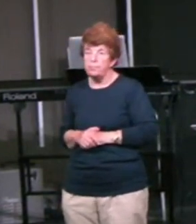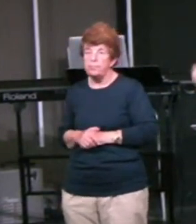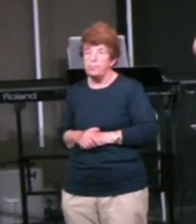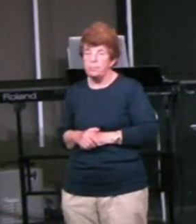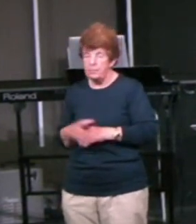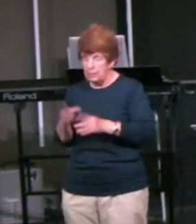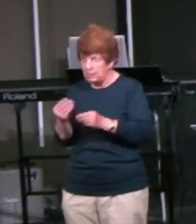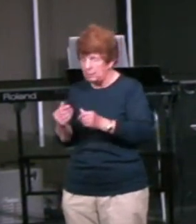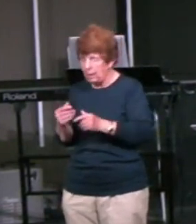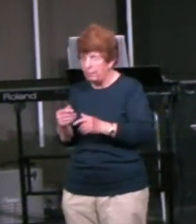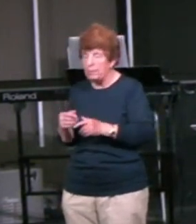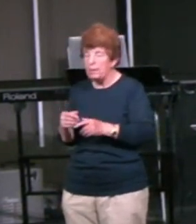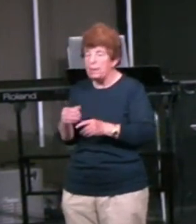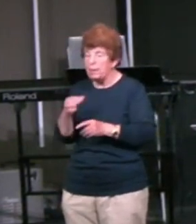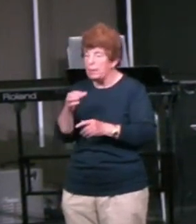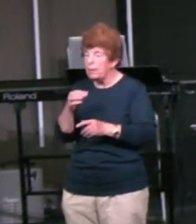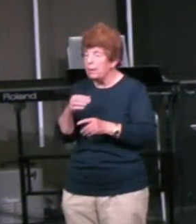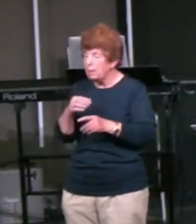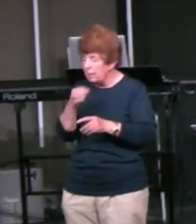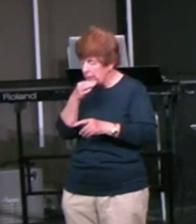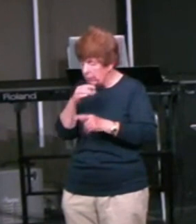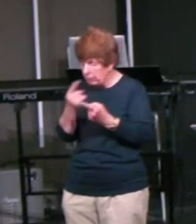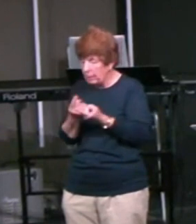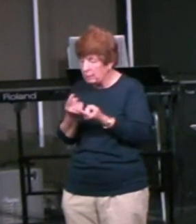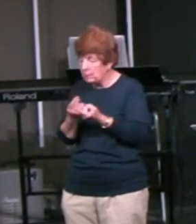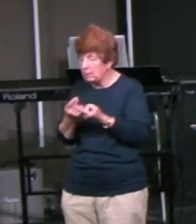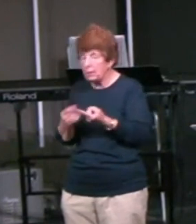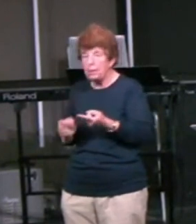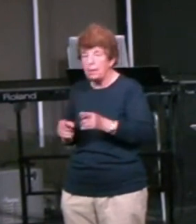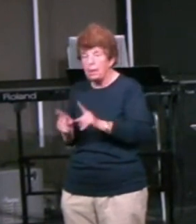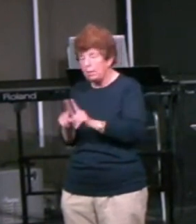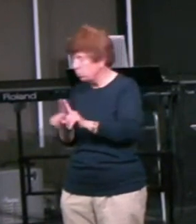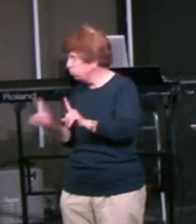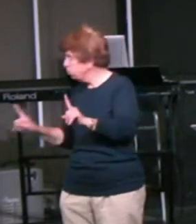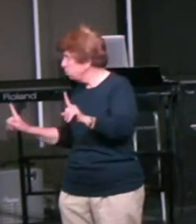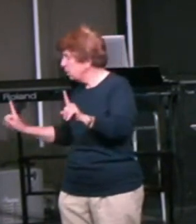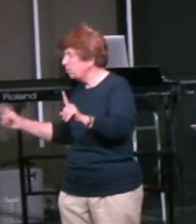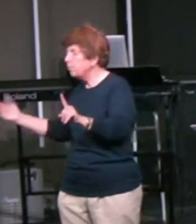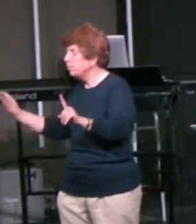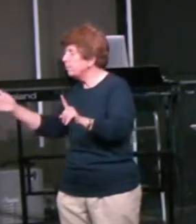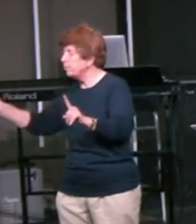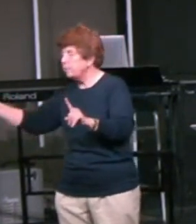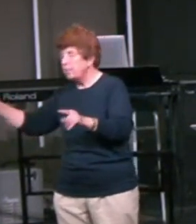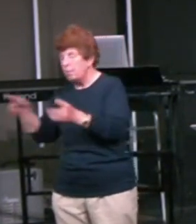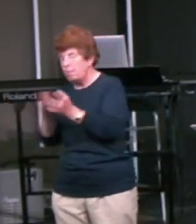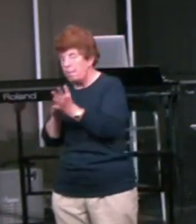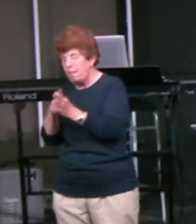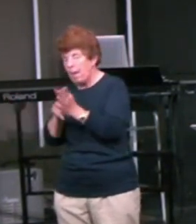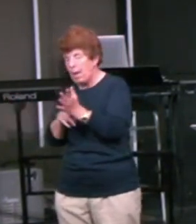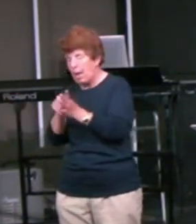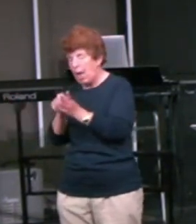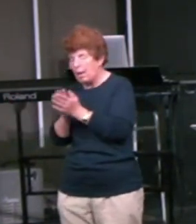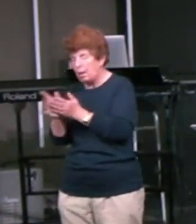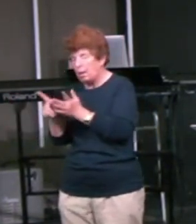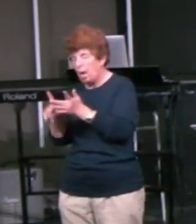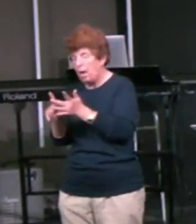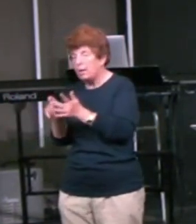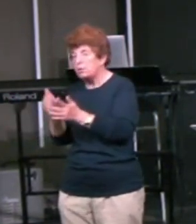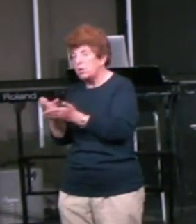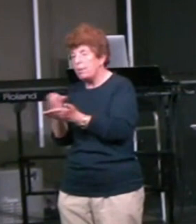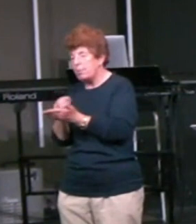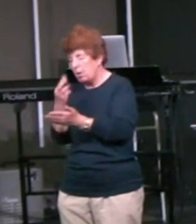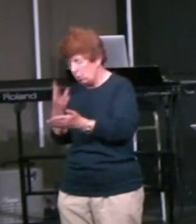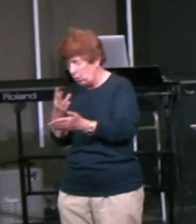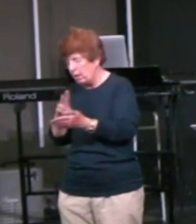In some of the finer things of commitment, they'd got away from the Lord. And in Malachi chapter 3,